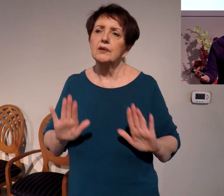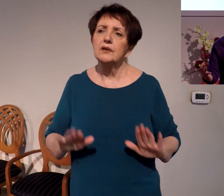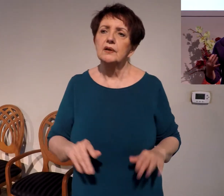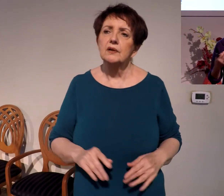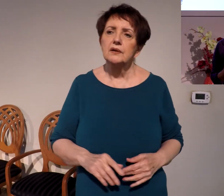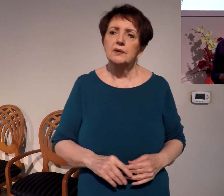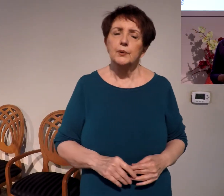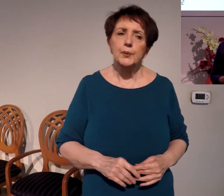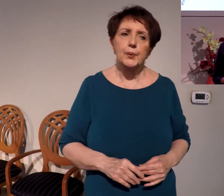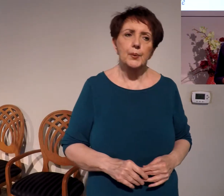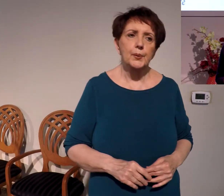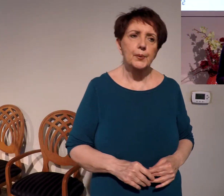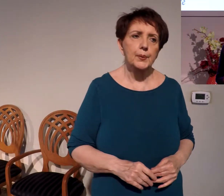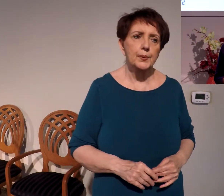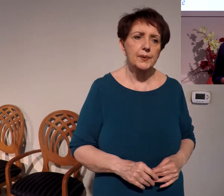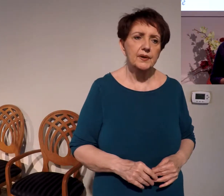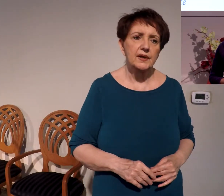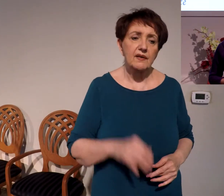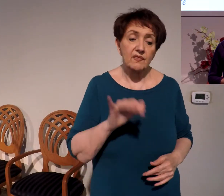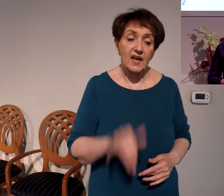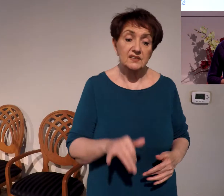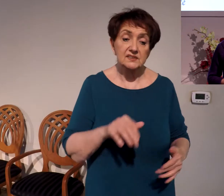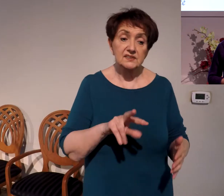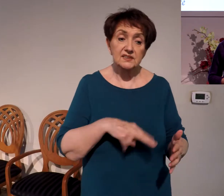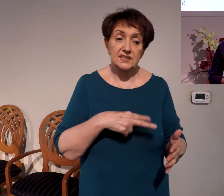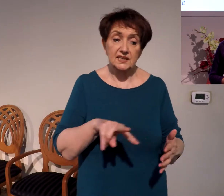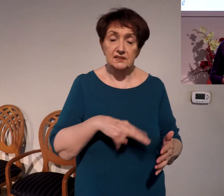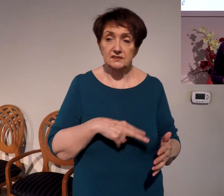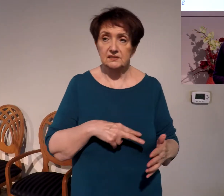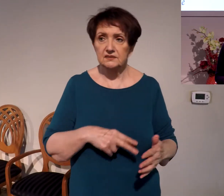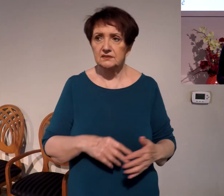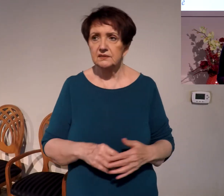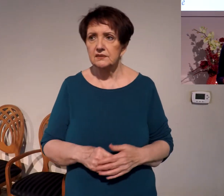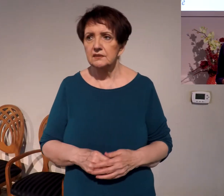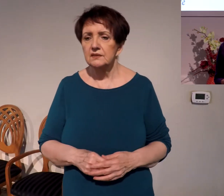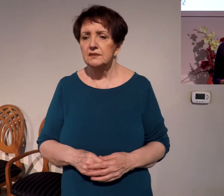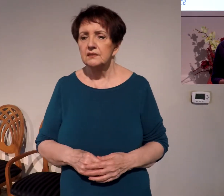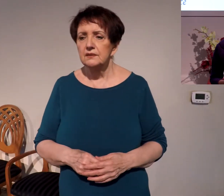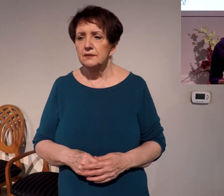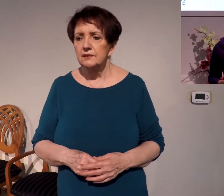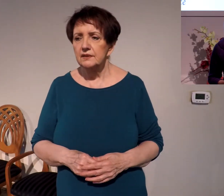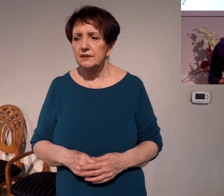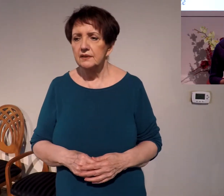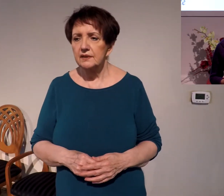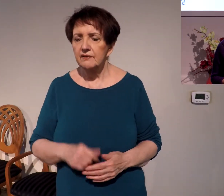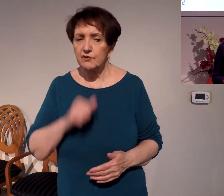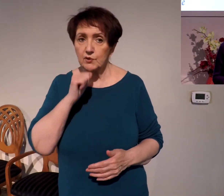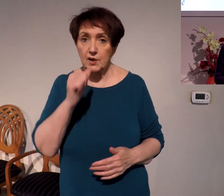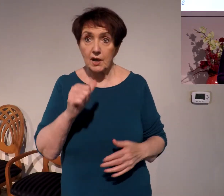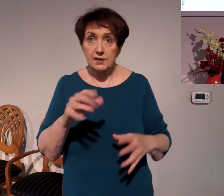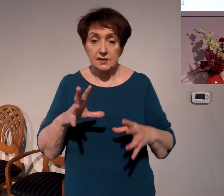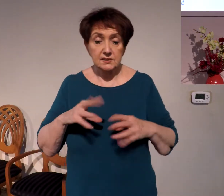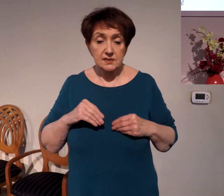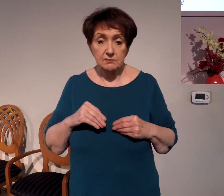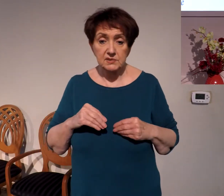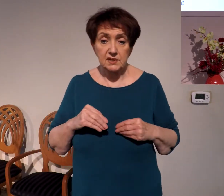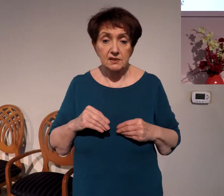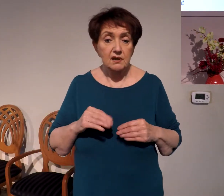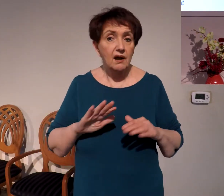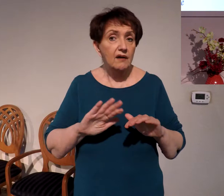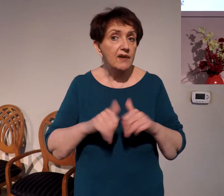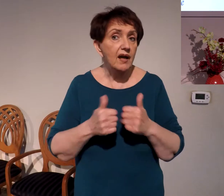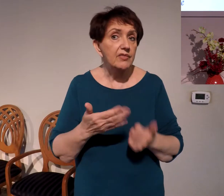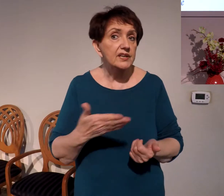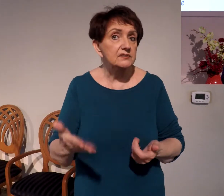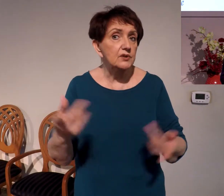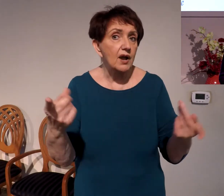And that's the dance that we do. When we are not accepting of the way things are,